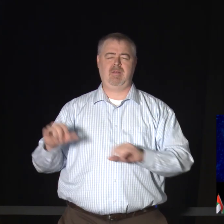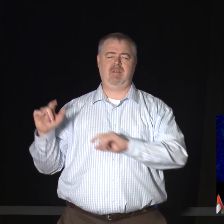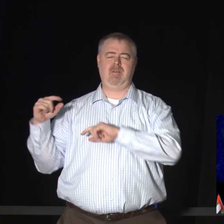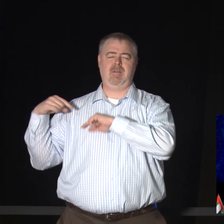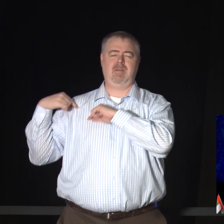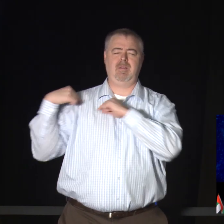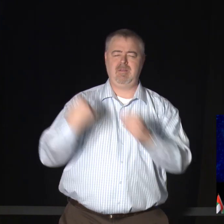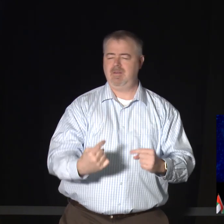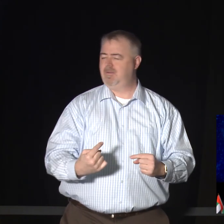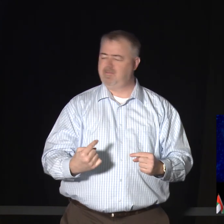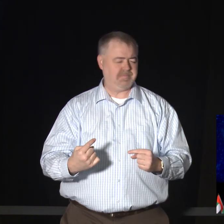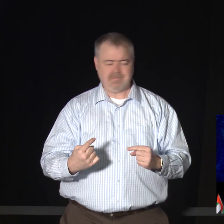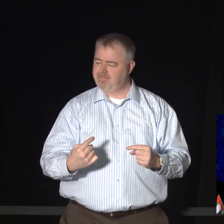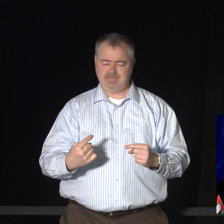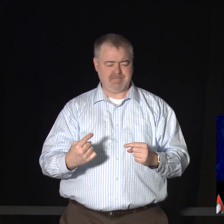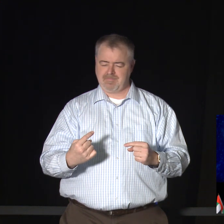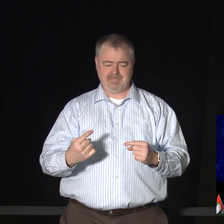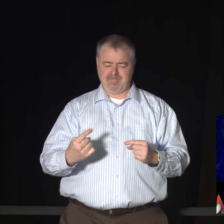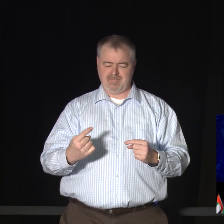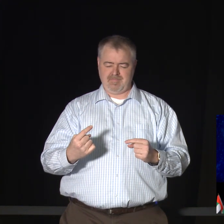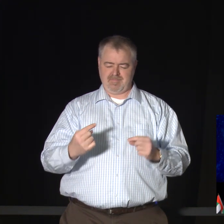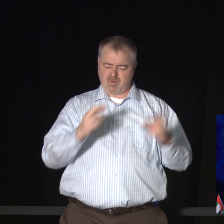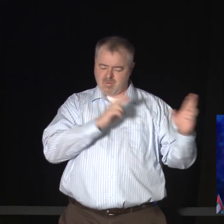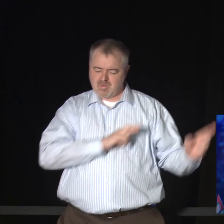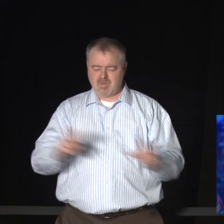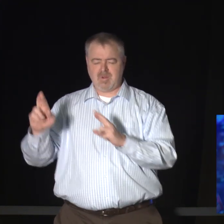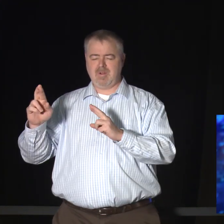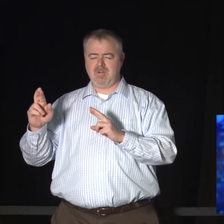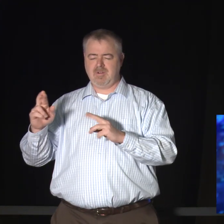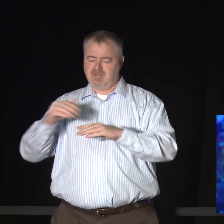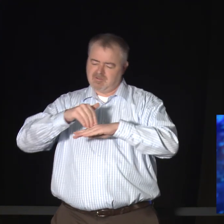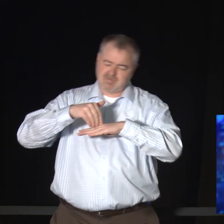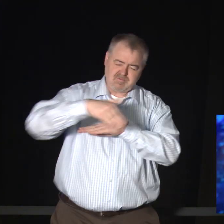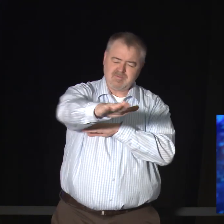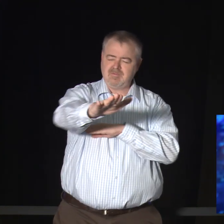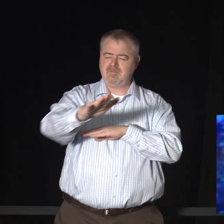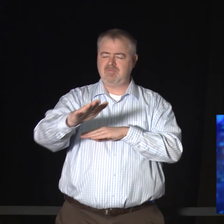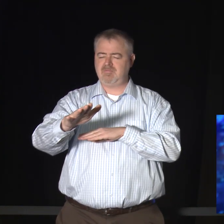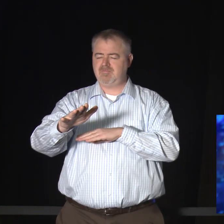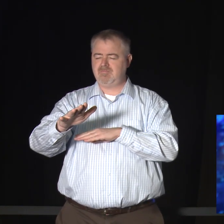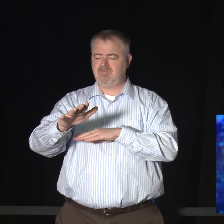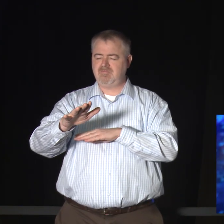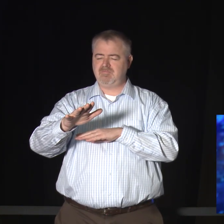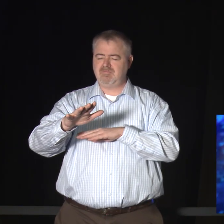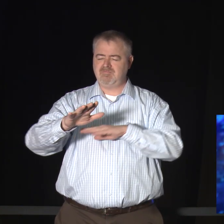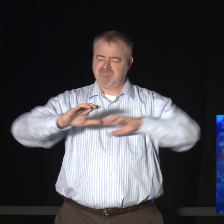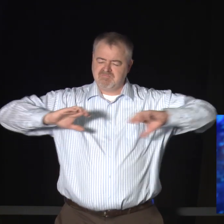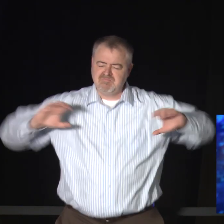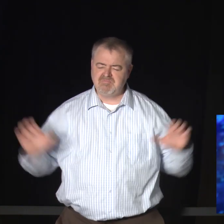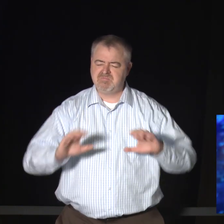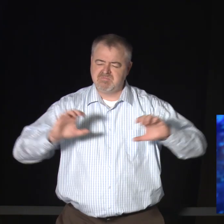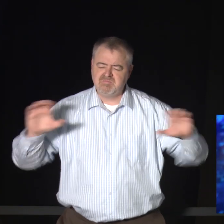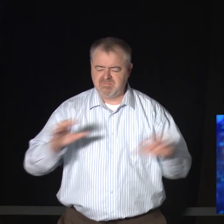So mobilize us and send us out. So radicals for the cause of Jesus.